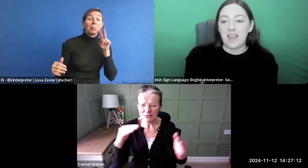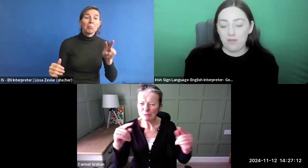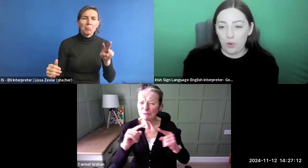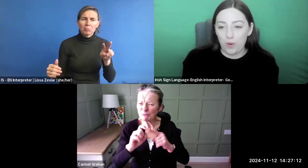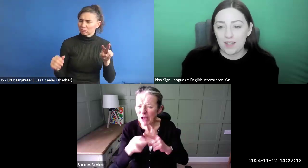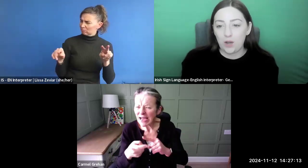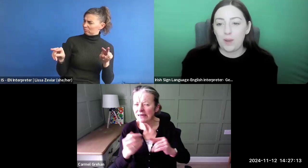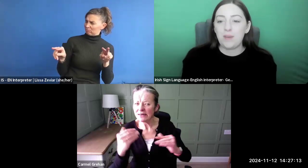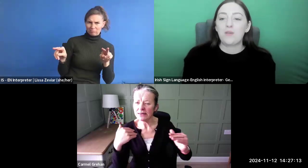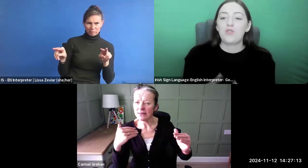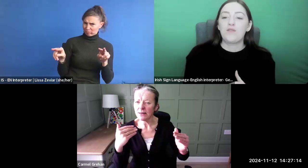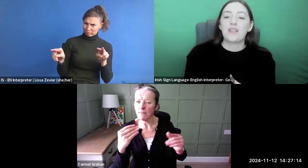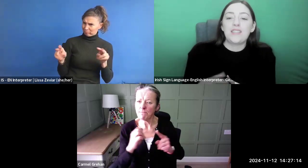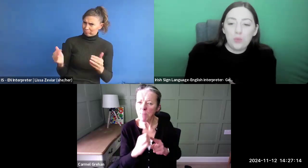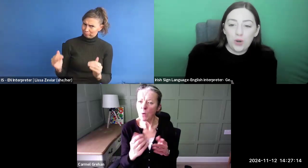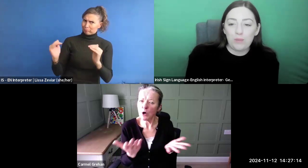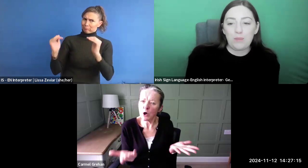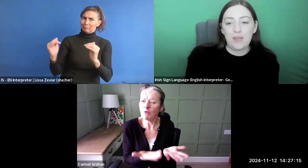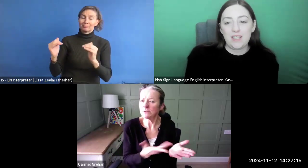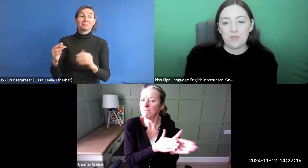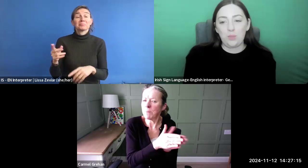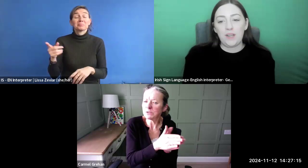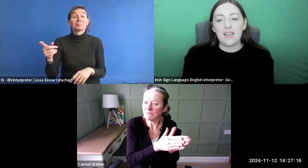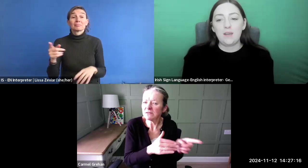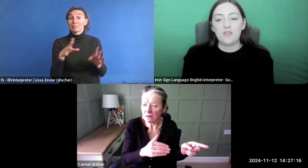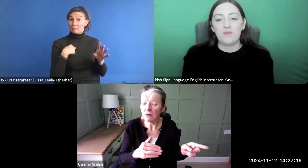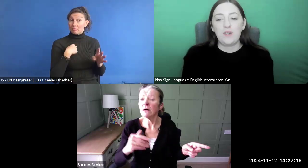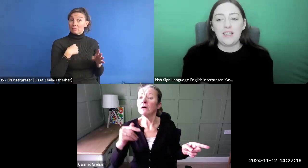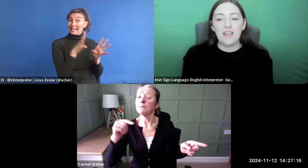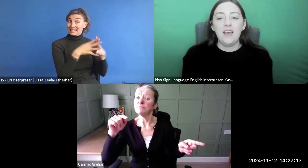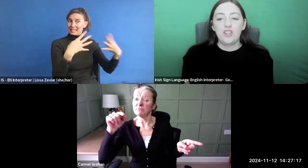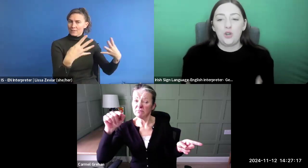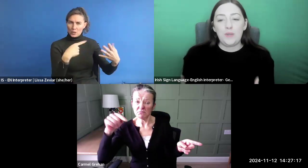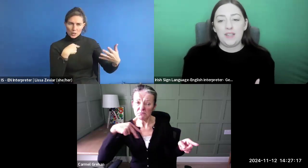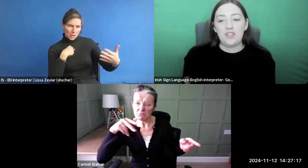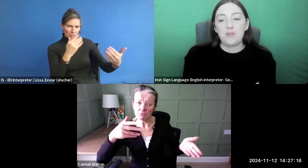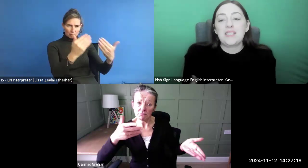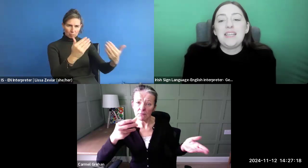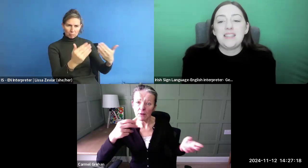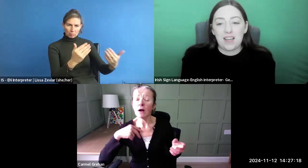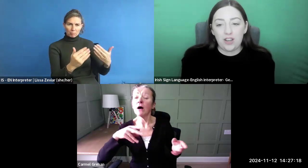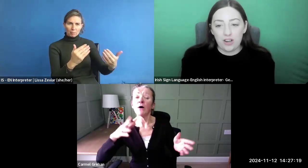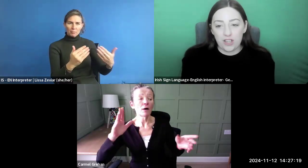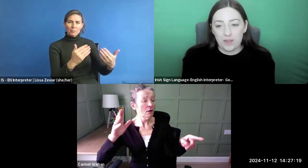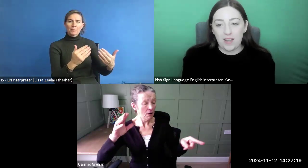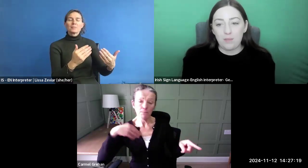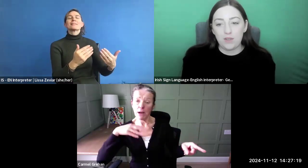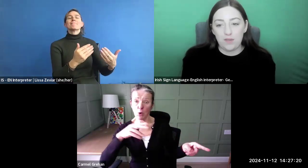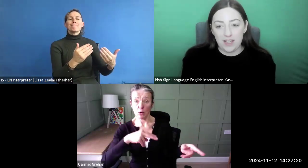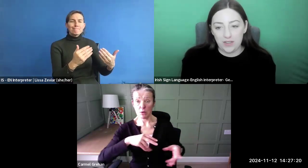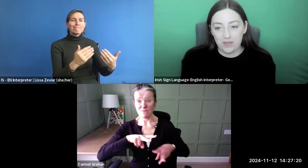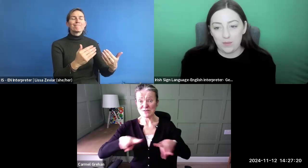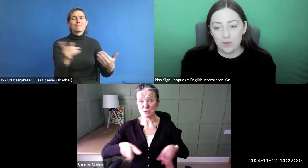against CEF4, and, you know, maybe if they were trying for a C1 might be a different story, but I think it was really showed me that the students needed that encouragement and